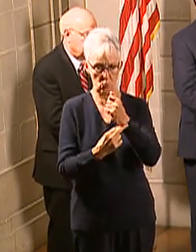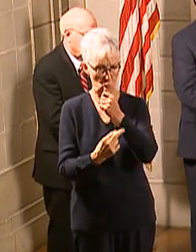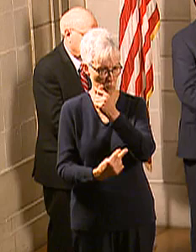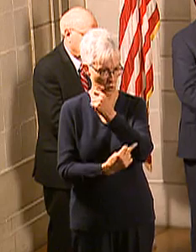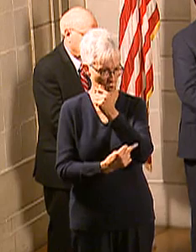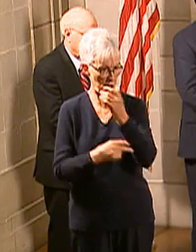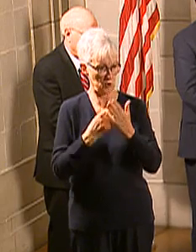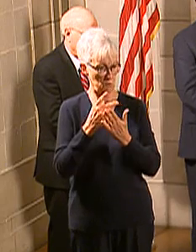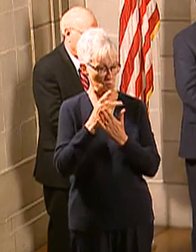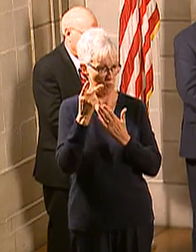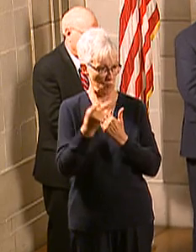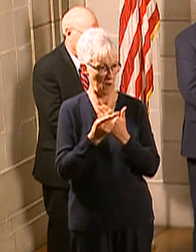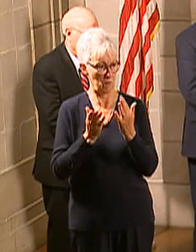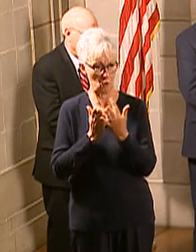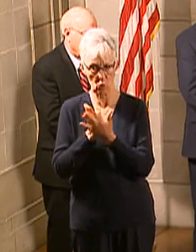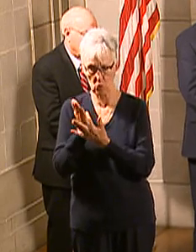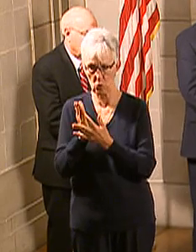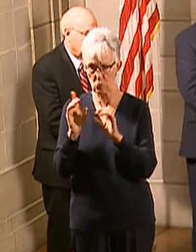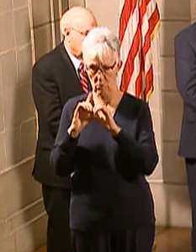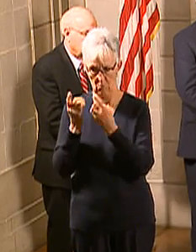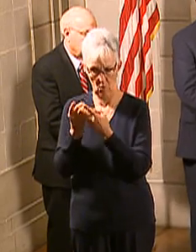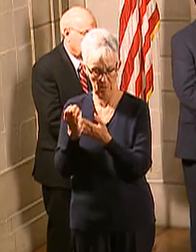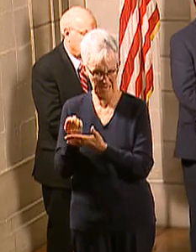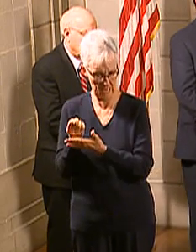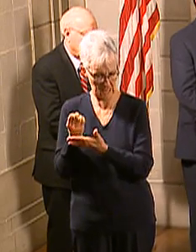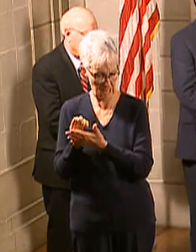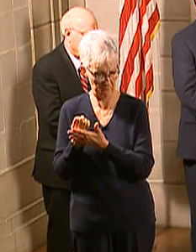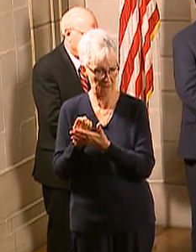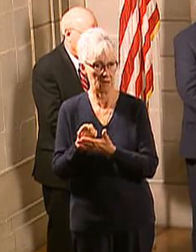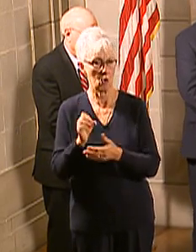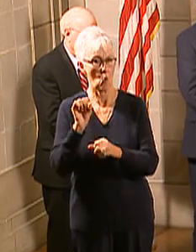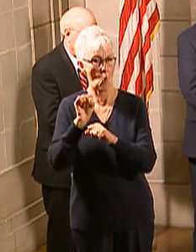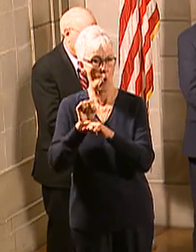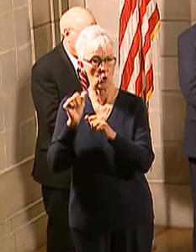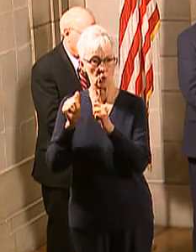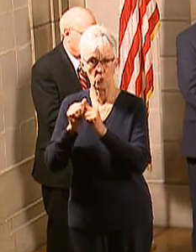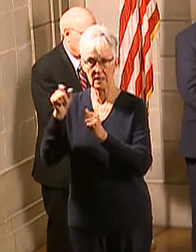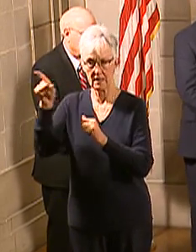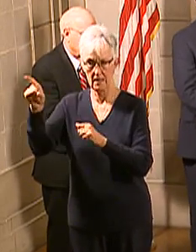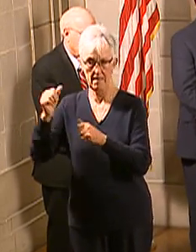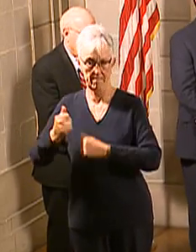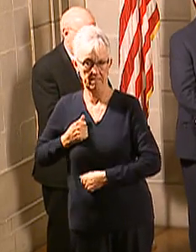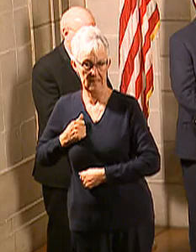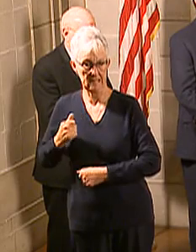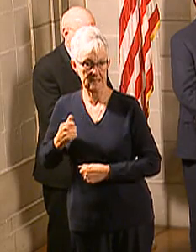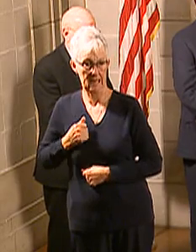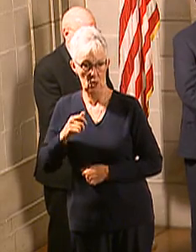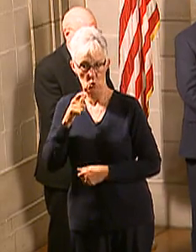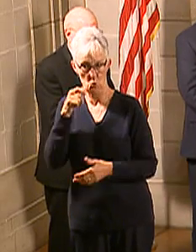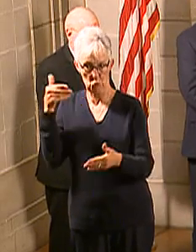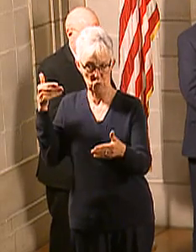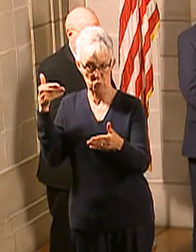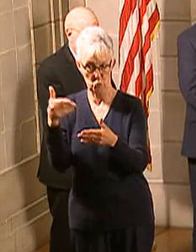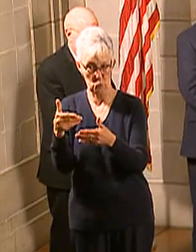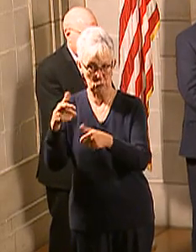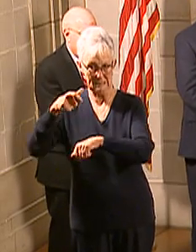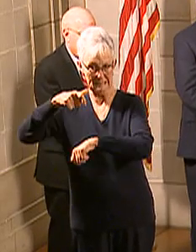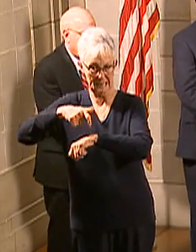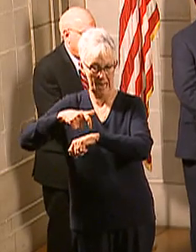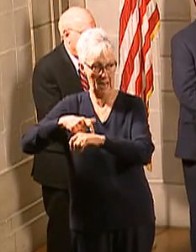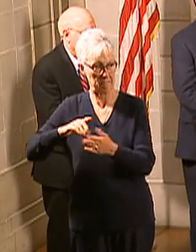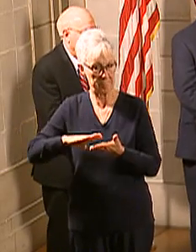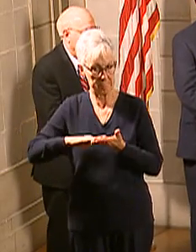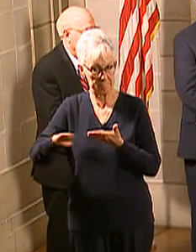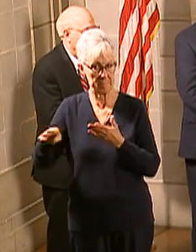Development that works with veterans, or actually active duty military, that are within 180 days of leaving the military, to be able to start making